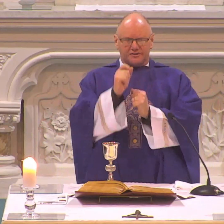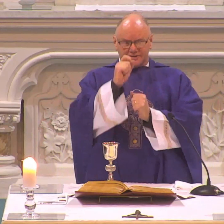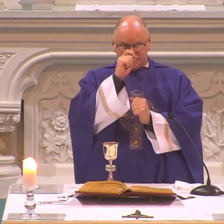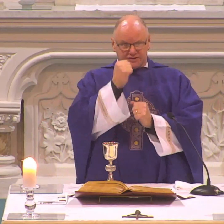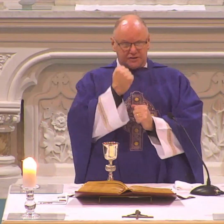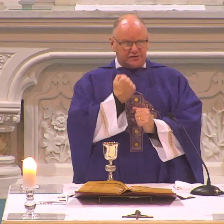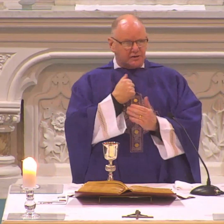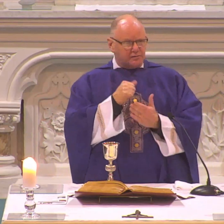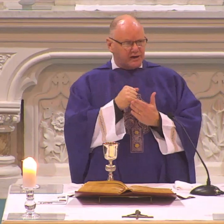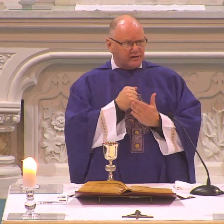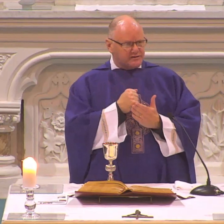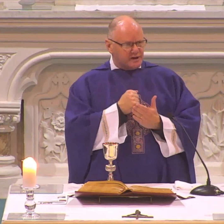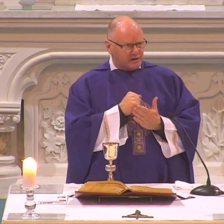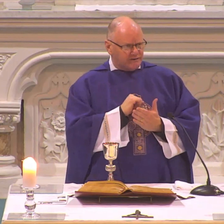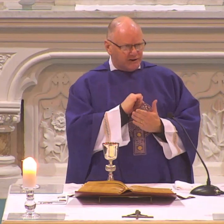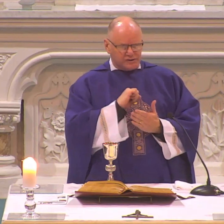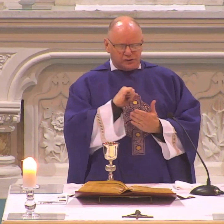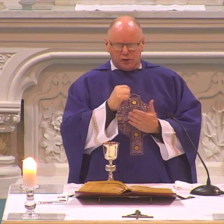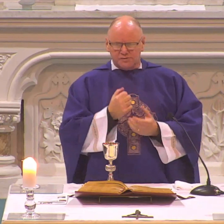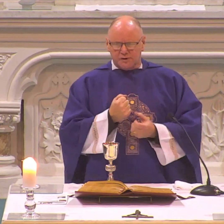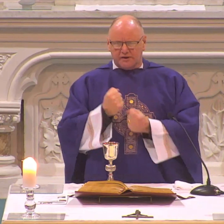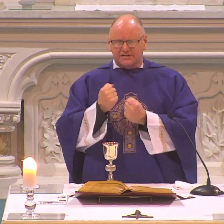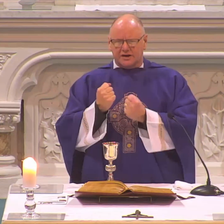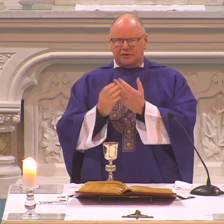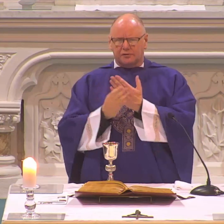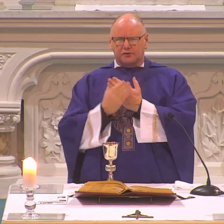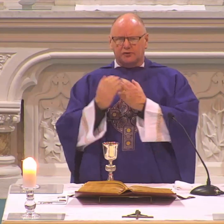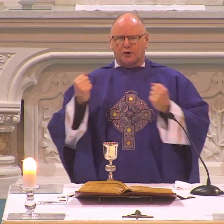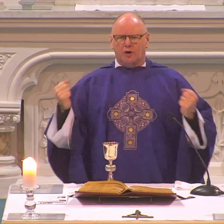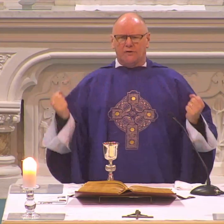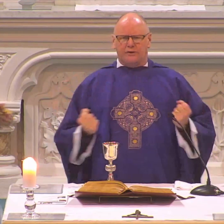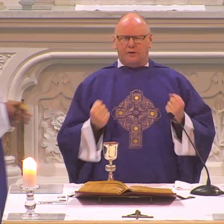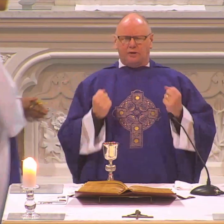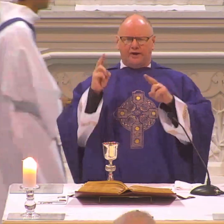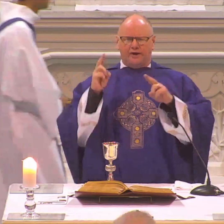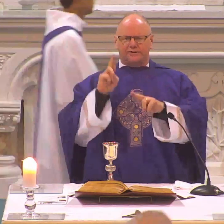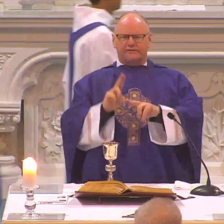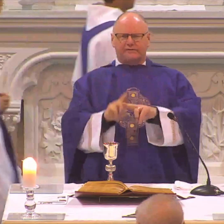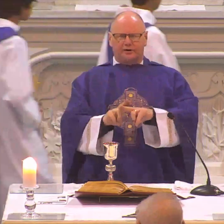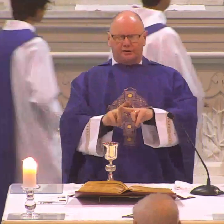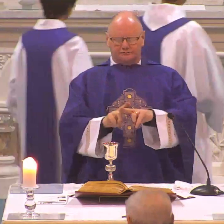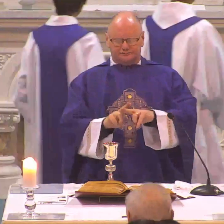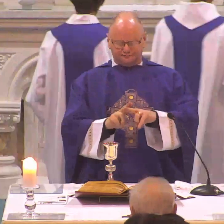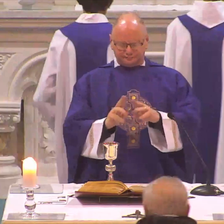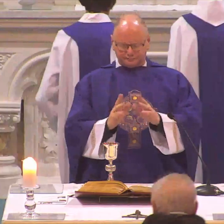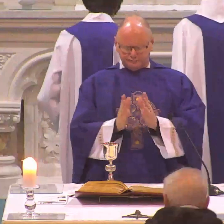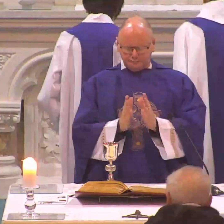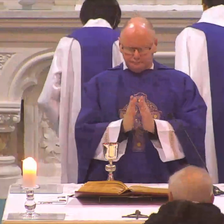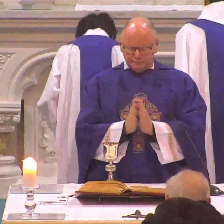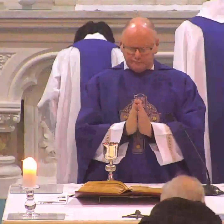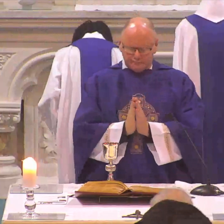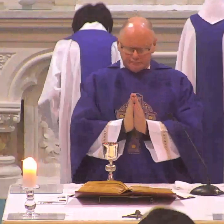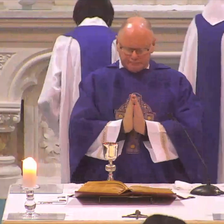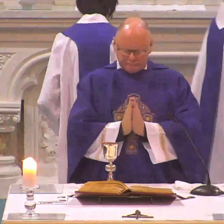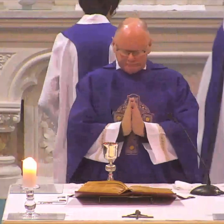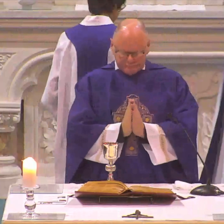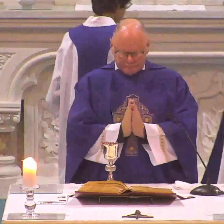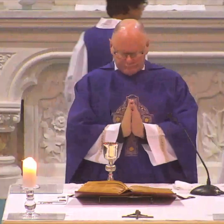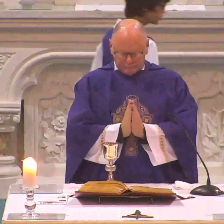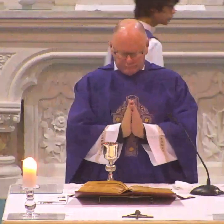Pray, brothers and sisters, that my sacrifice and yours may be acceptable to God, the Almighty Father.